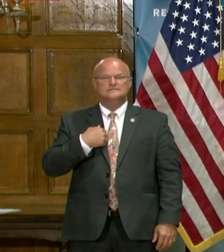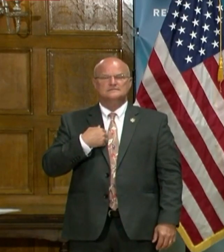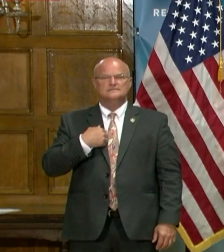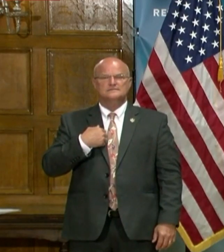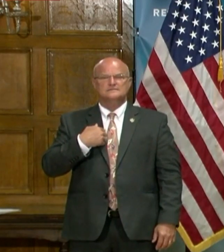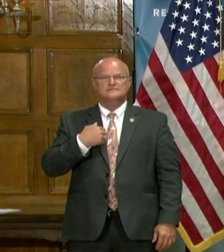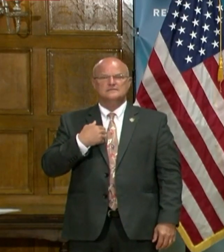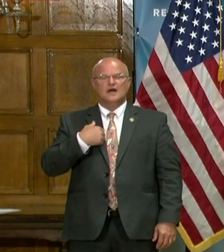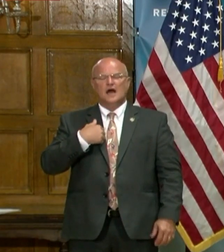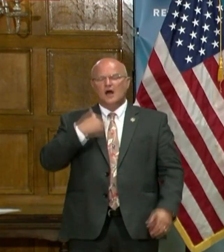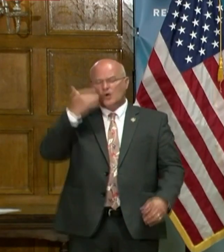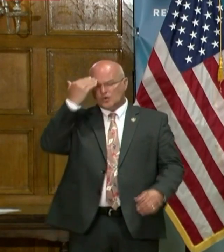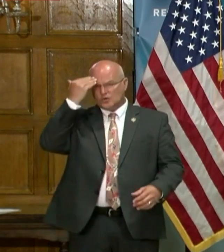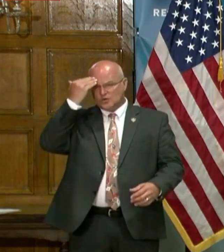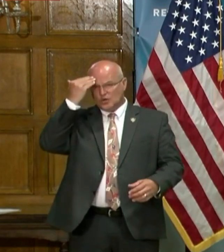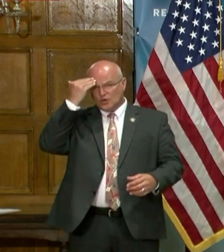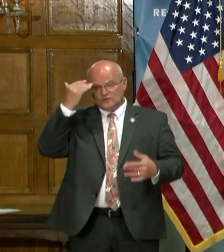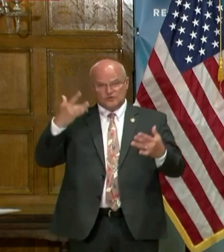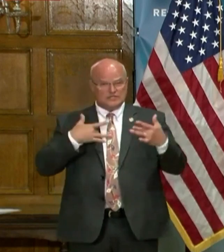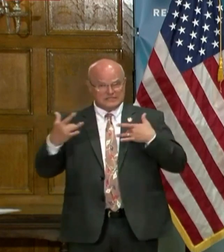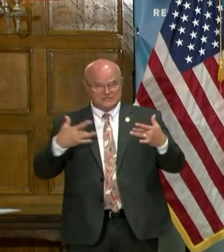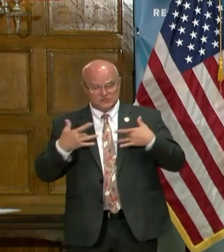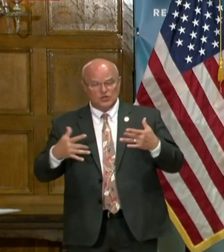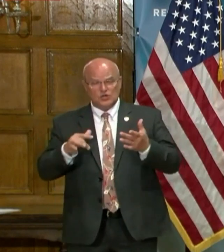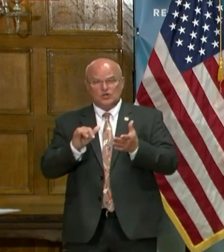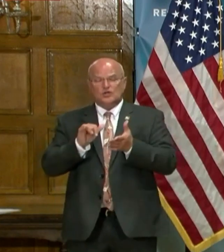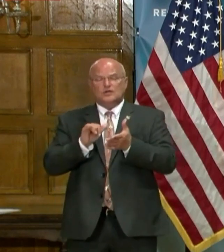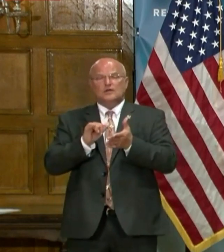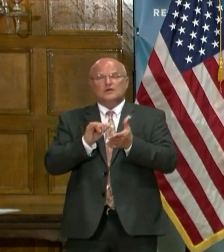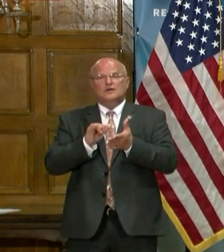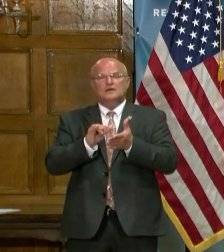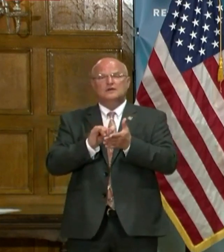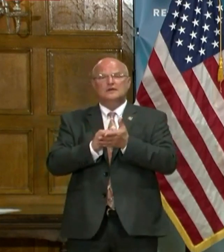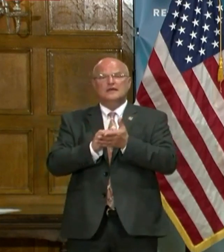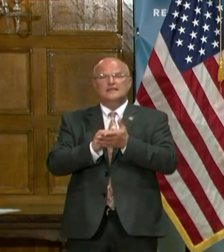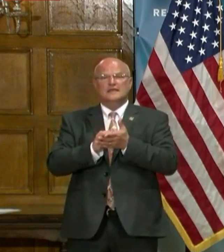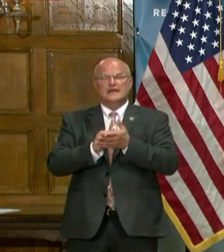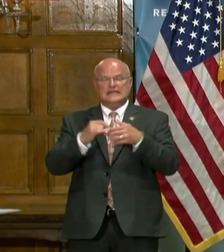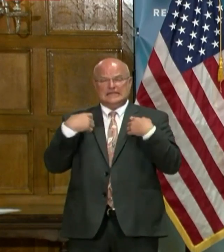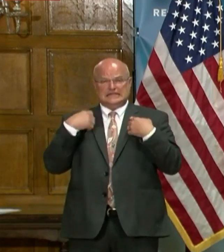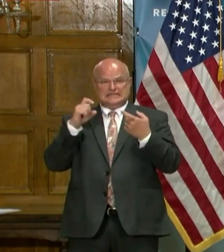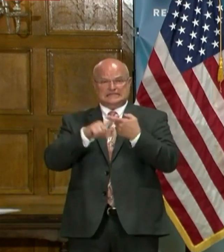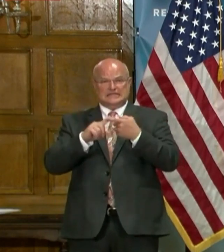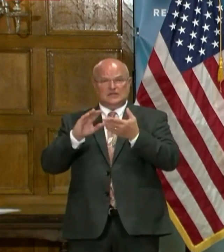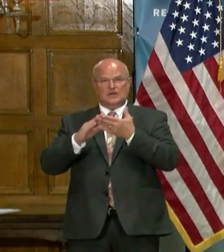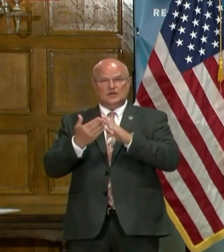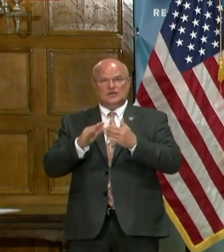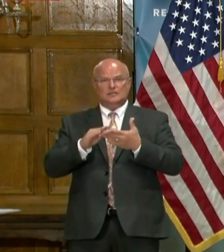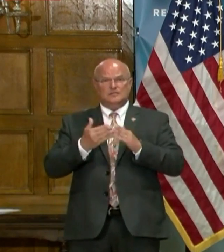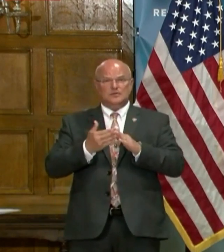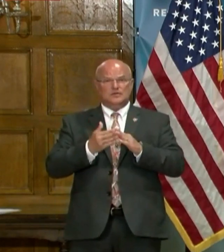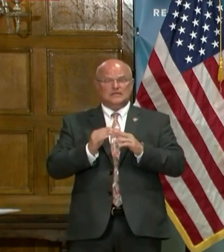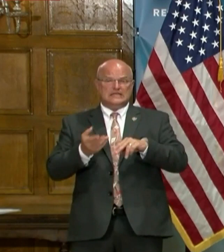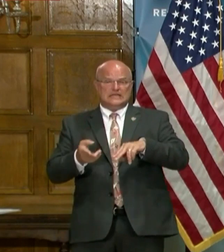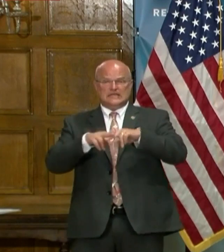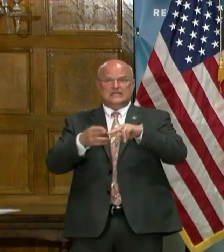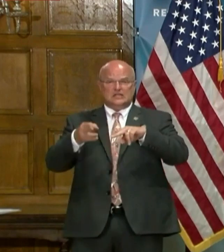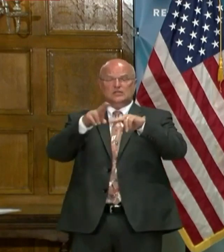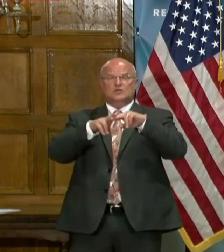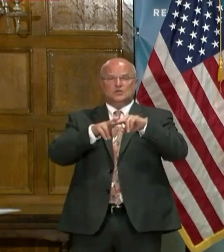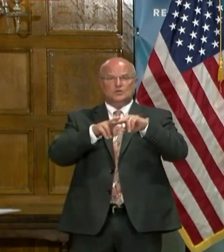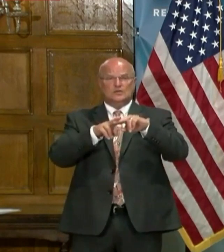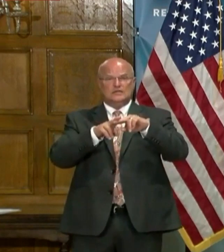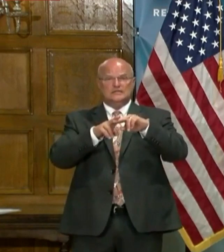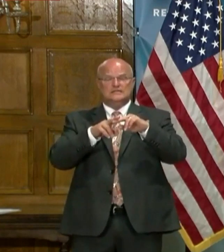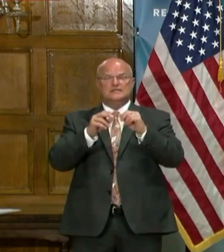I want to know if you are worried that in the Latino community there are increasing